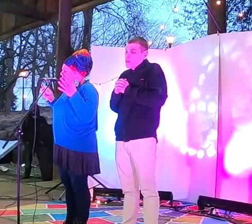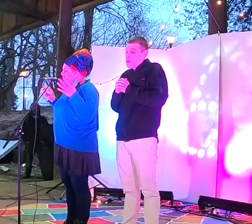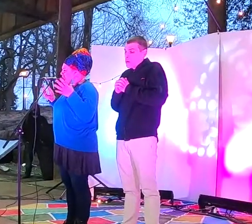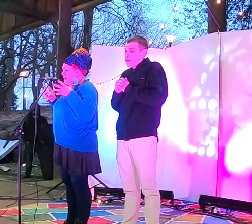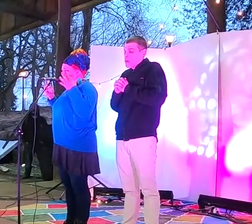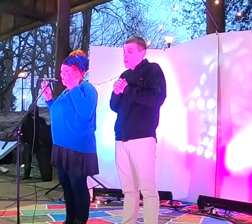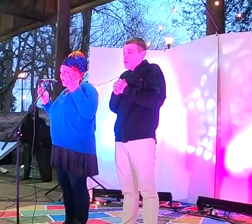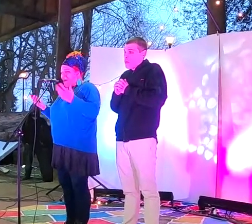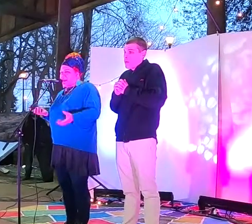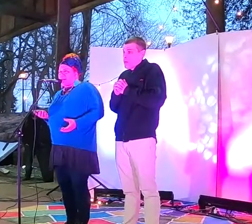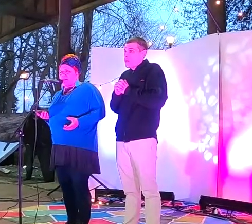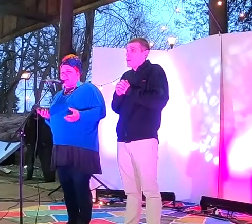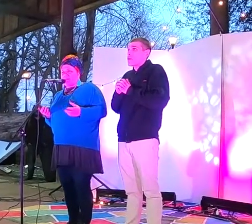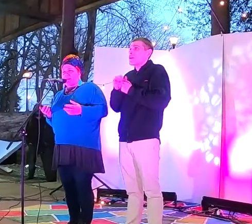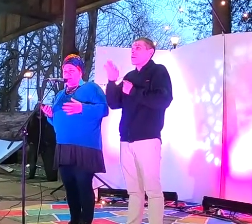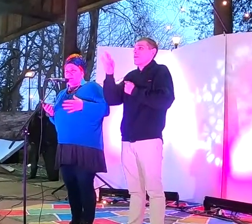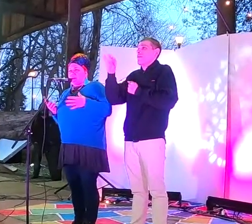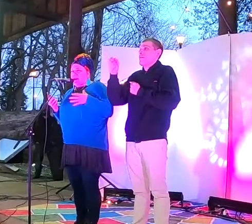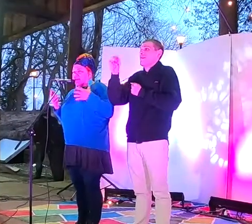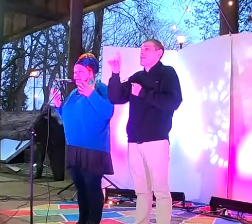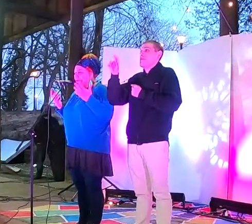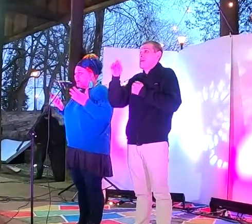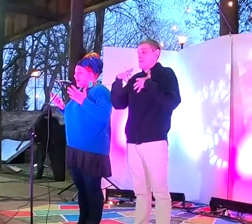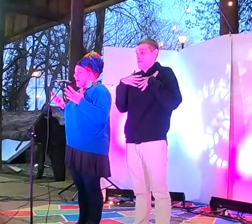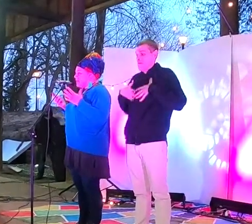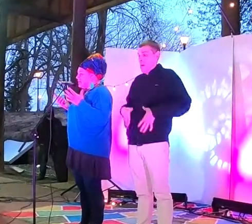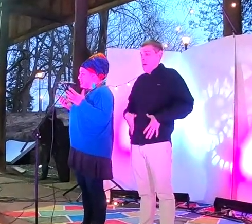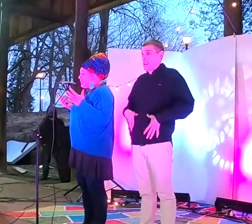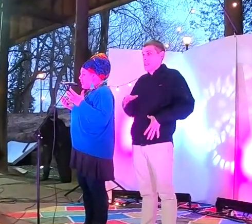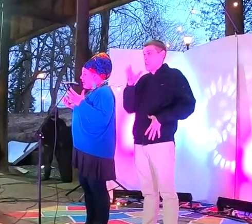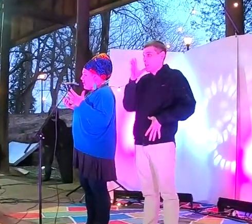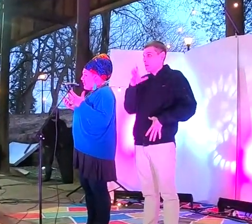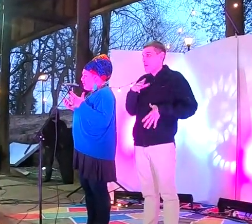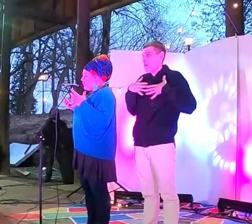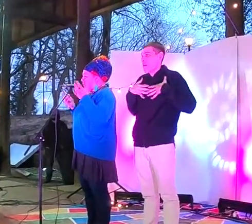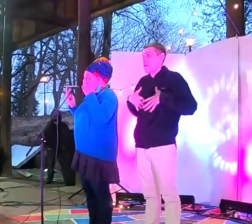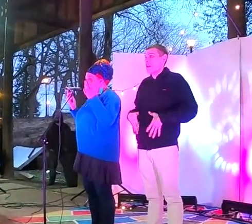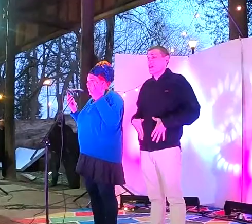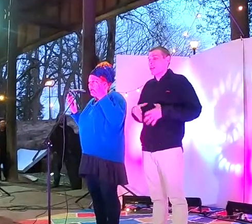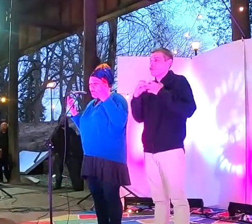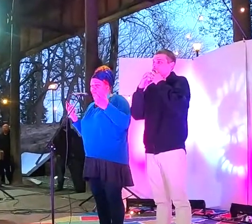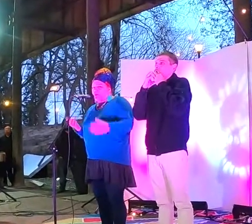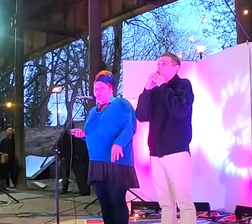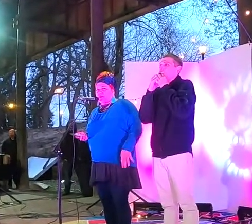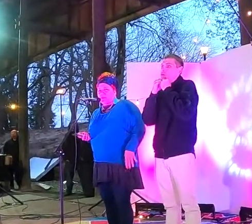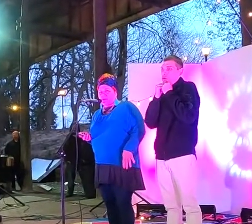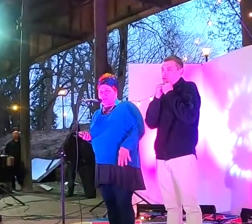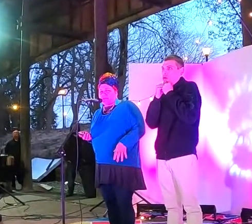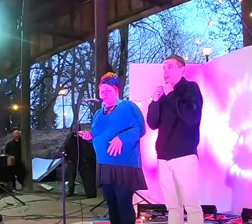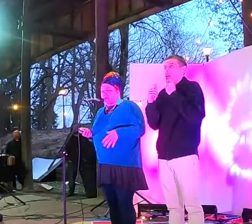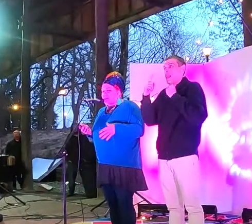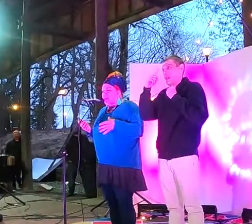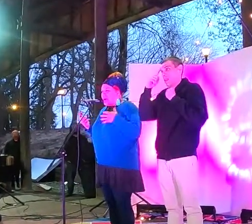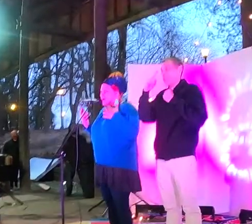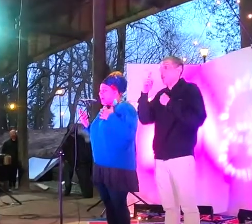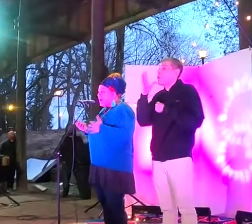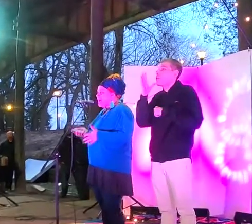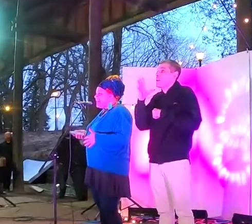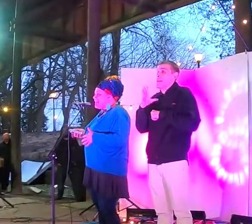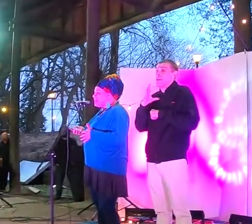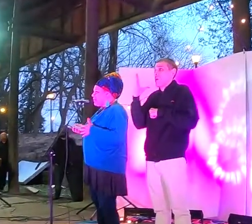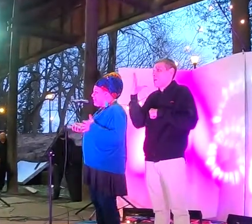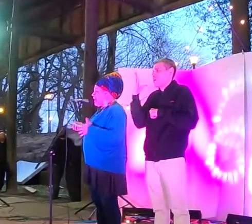cherish the female body. I think that women are beautiful, and